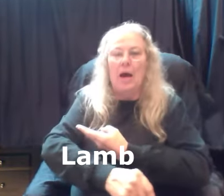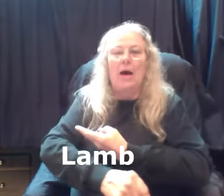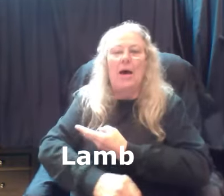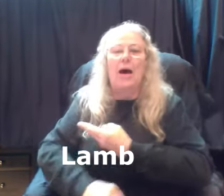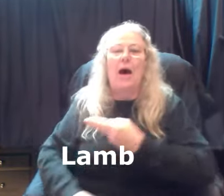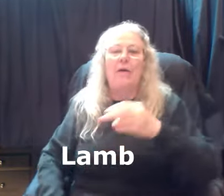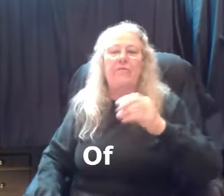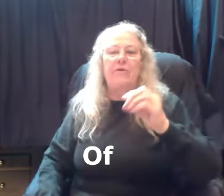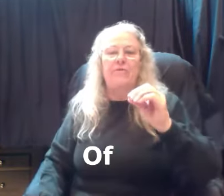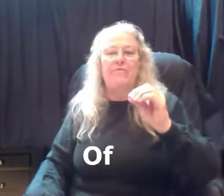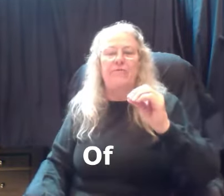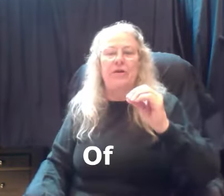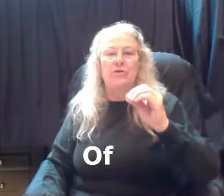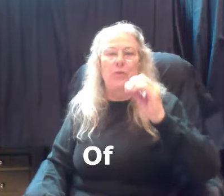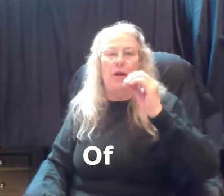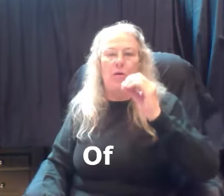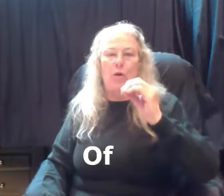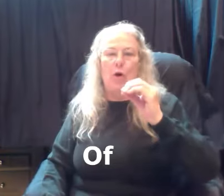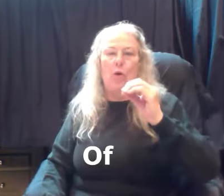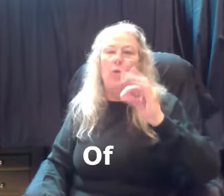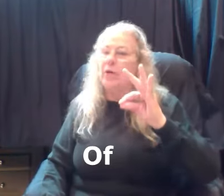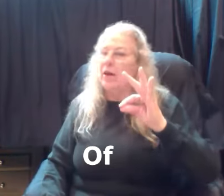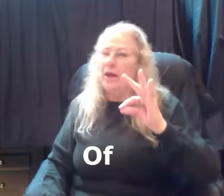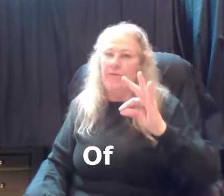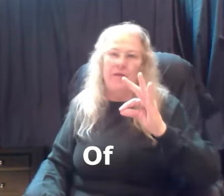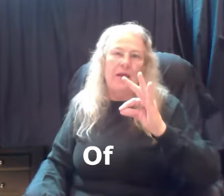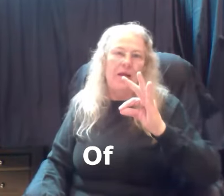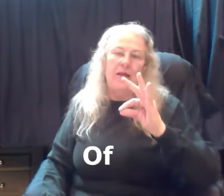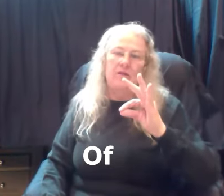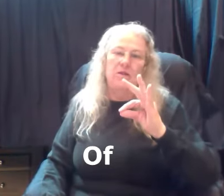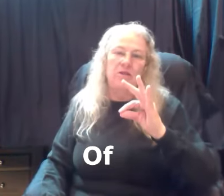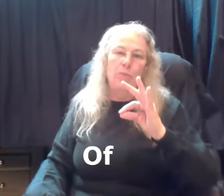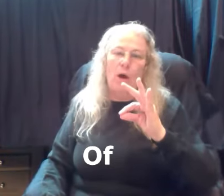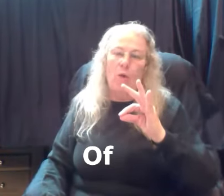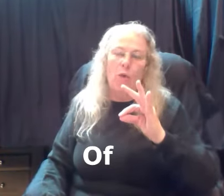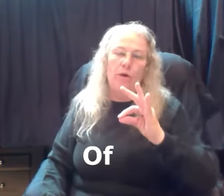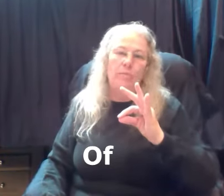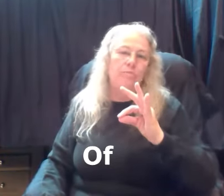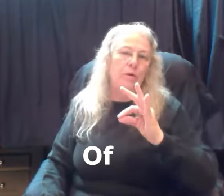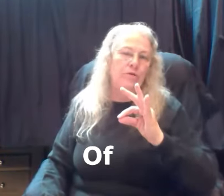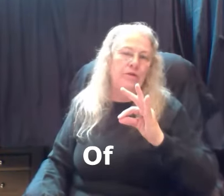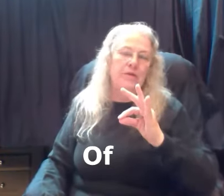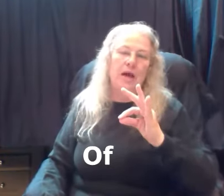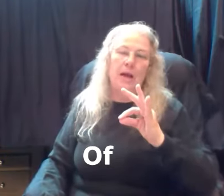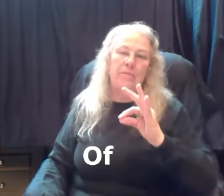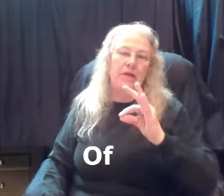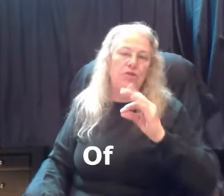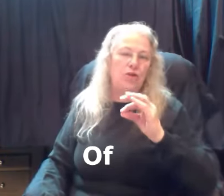Of. Of. Fingerspell. O-F. It's a small word. Most of the time they just